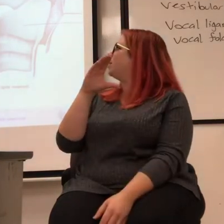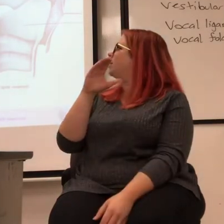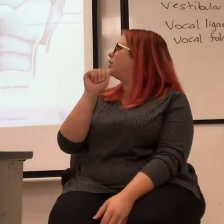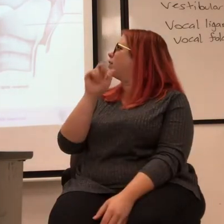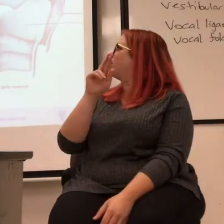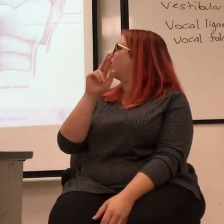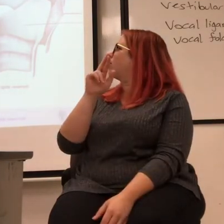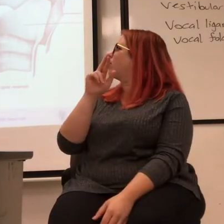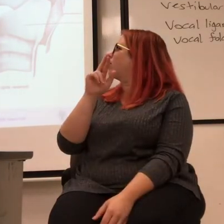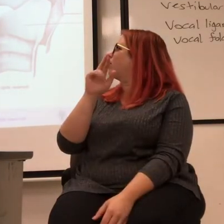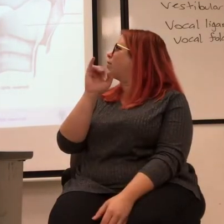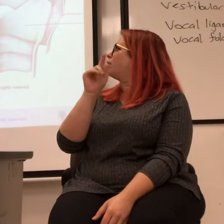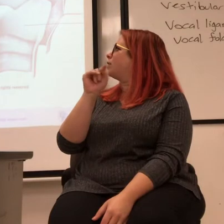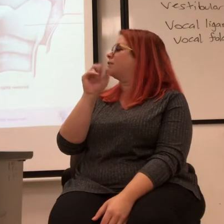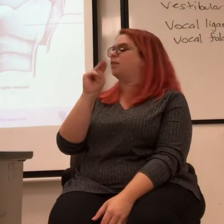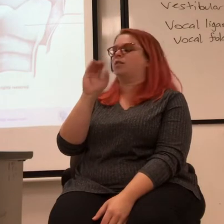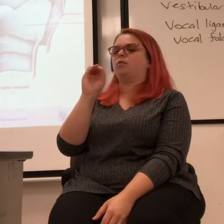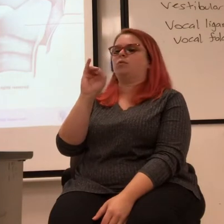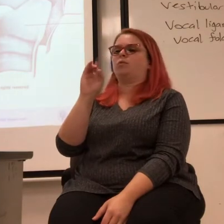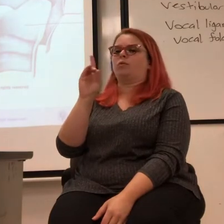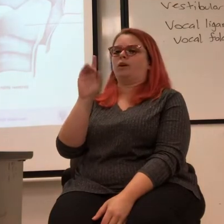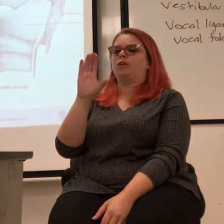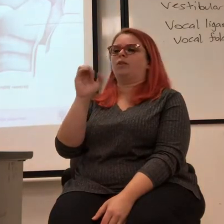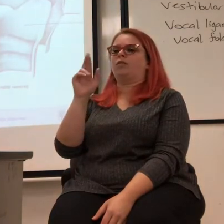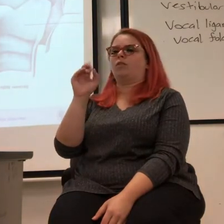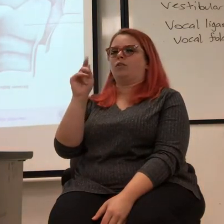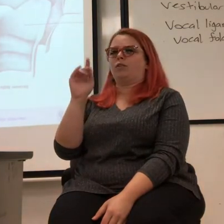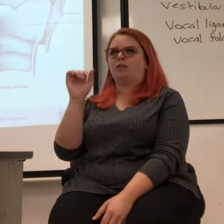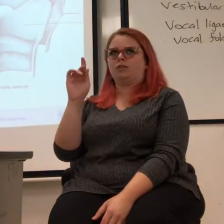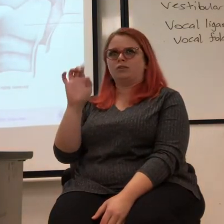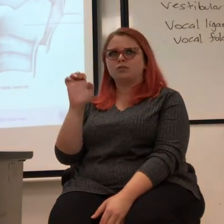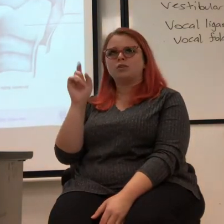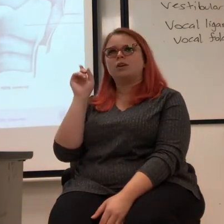corniculate. But this pitcher-shaped